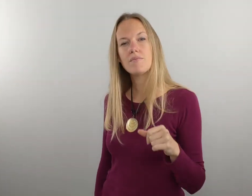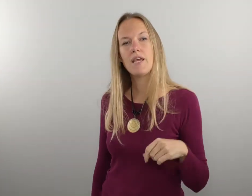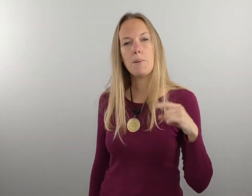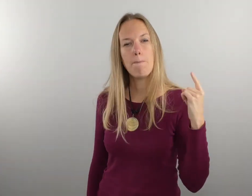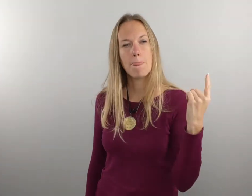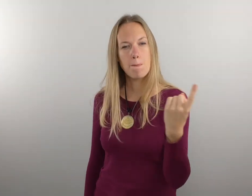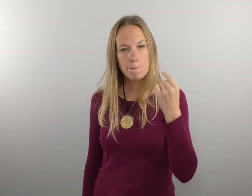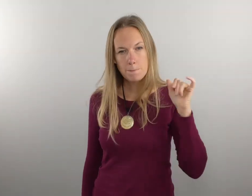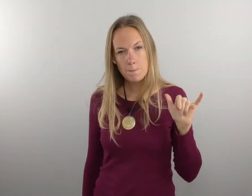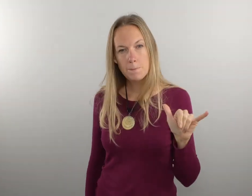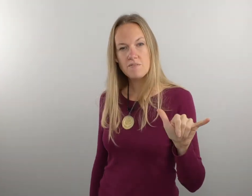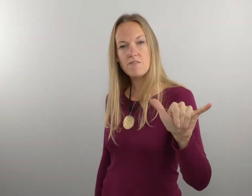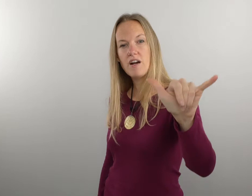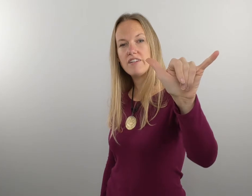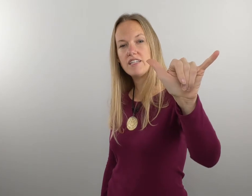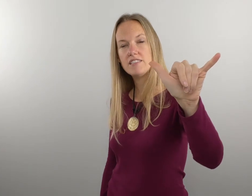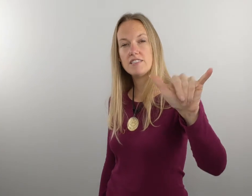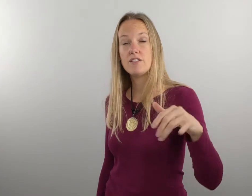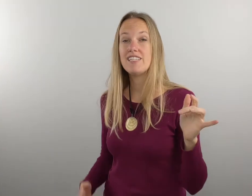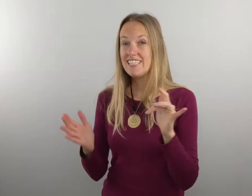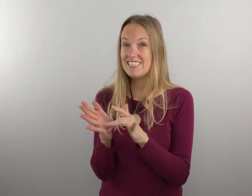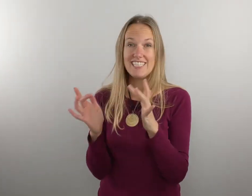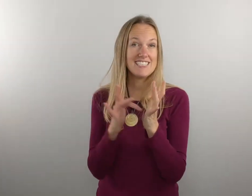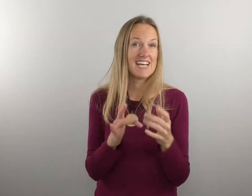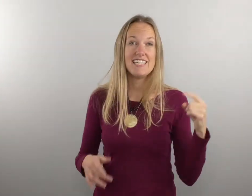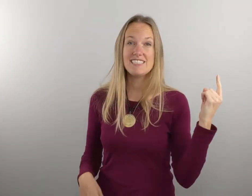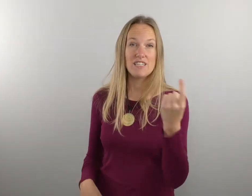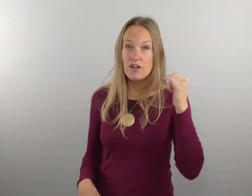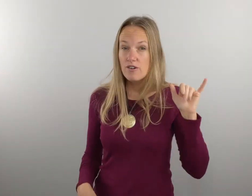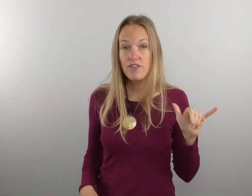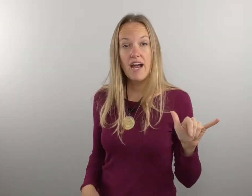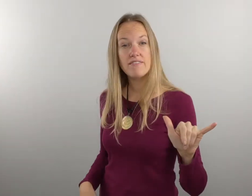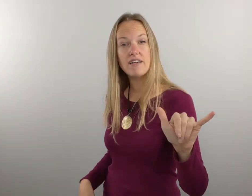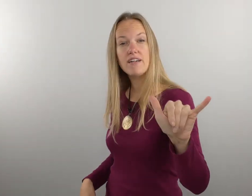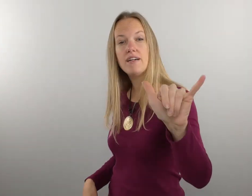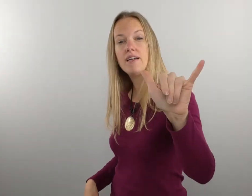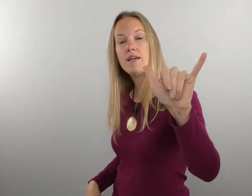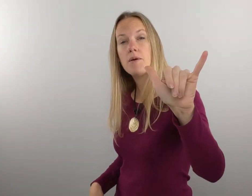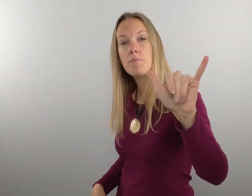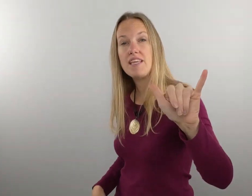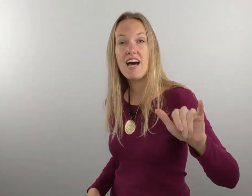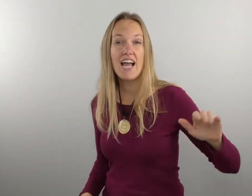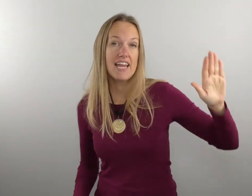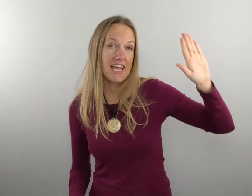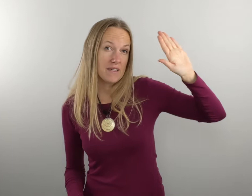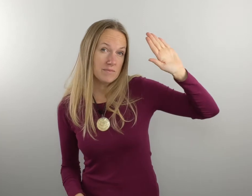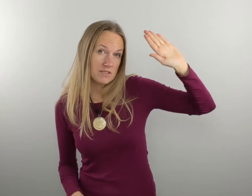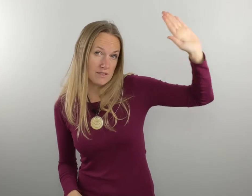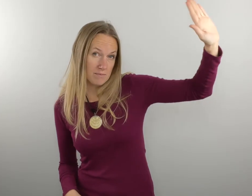Okay? Forever. So, Jesus, forever, be Thy name, so that